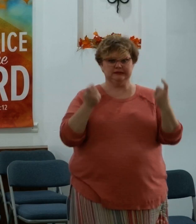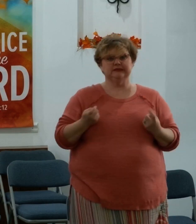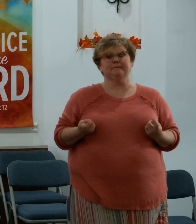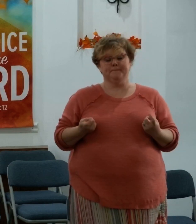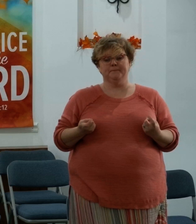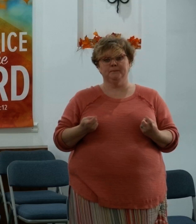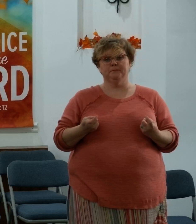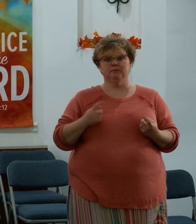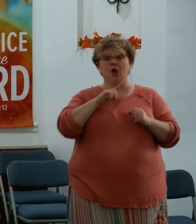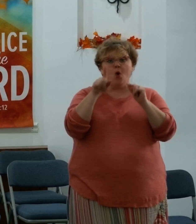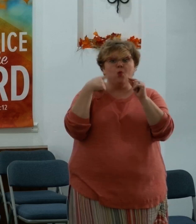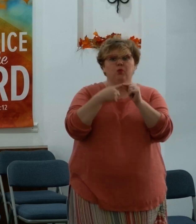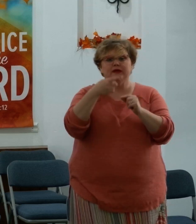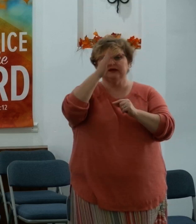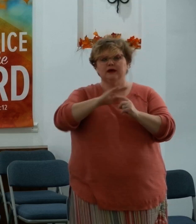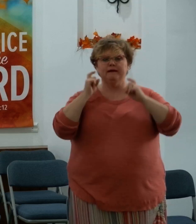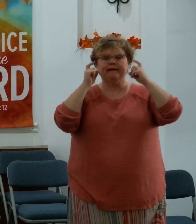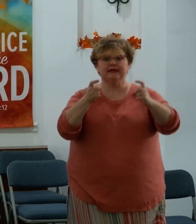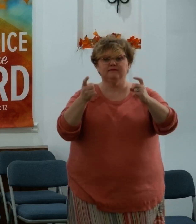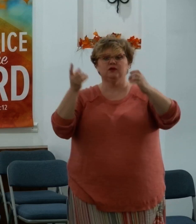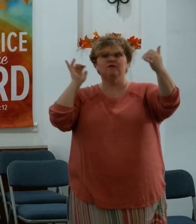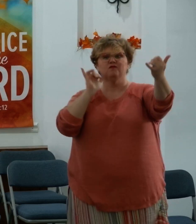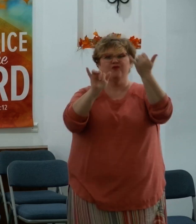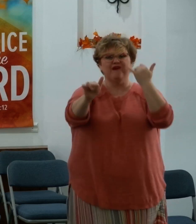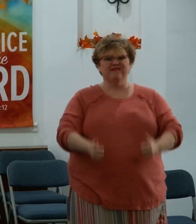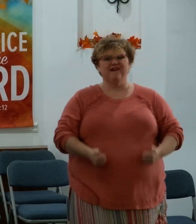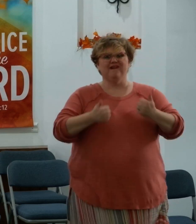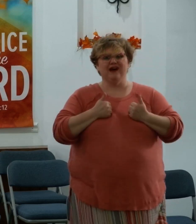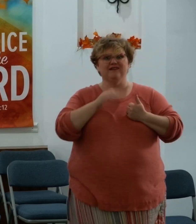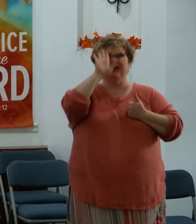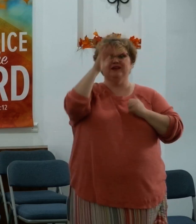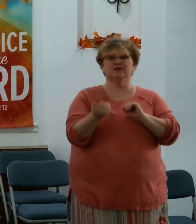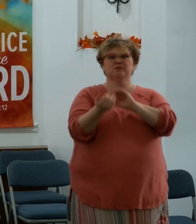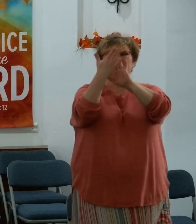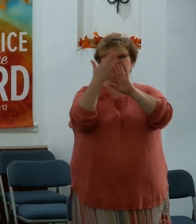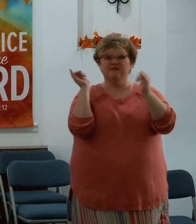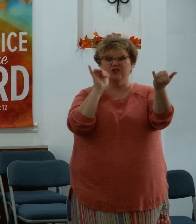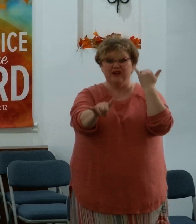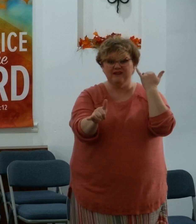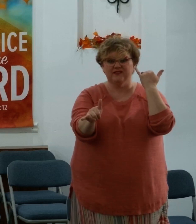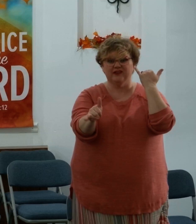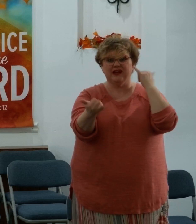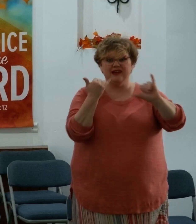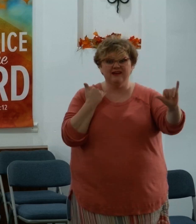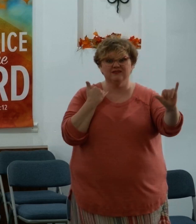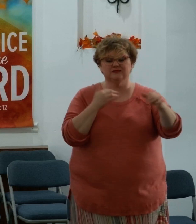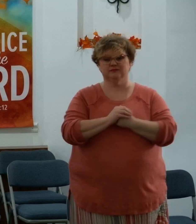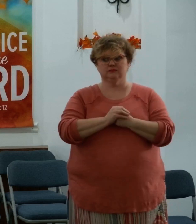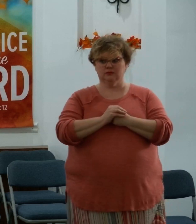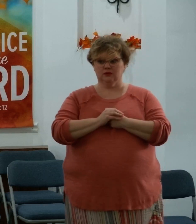you with eternal life in His presence forever and forever? Let me remind each one of